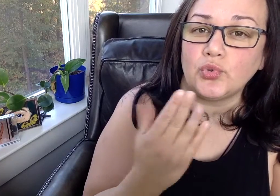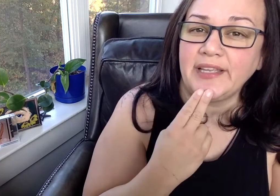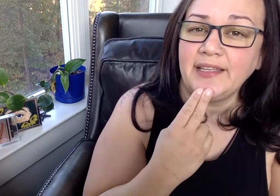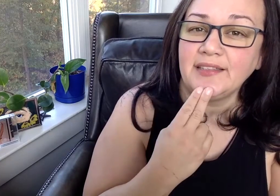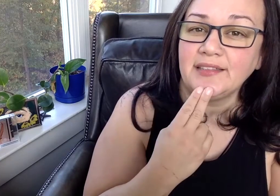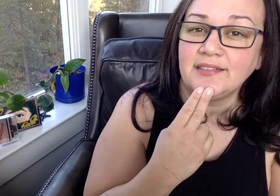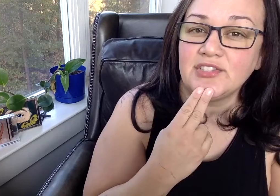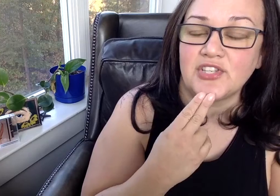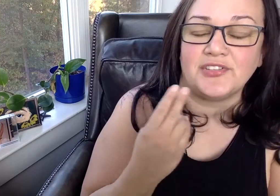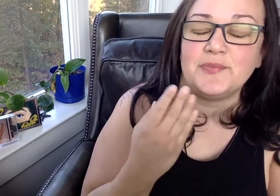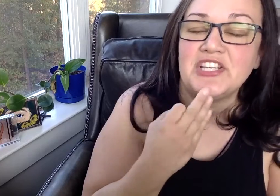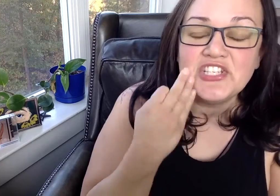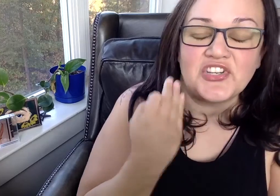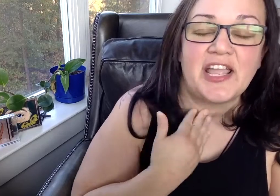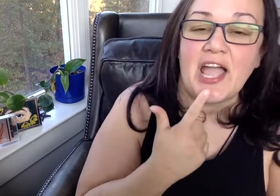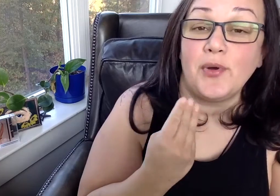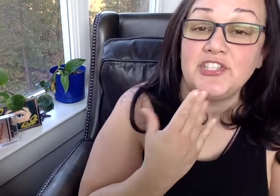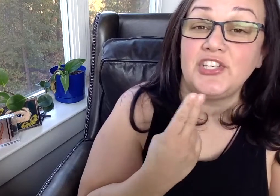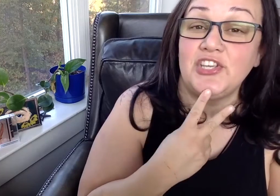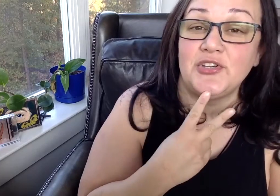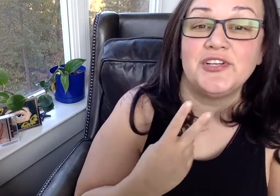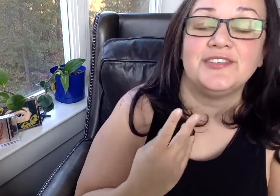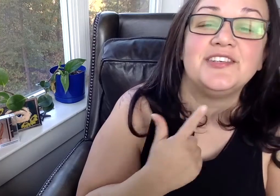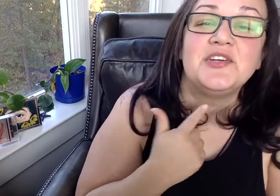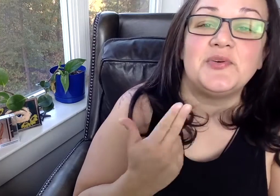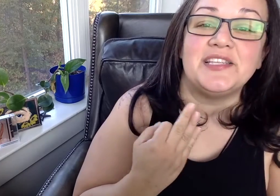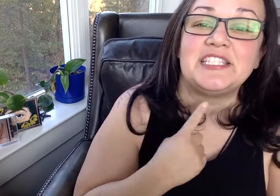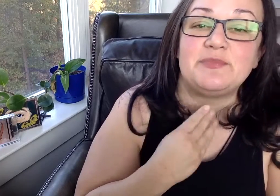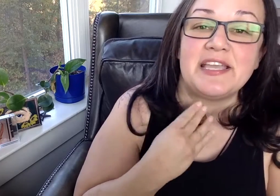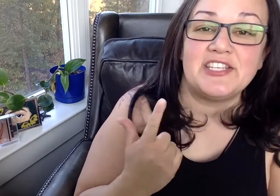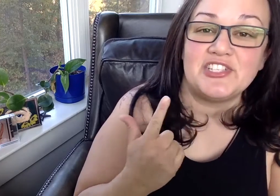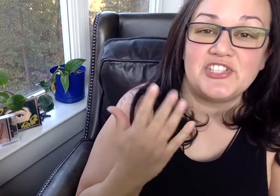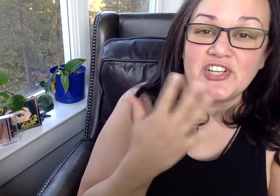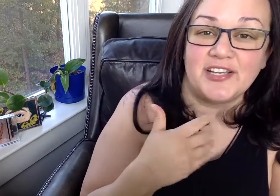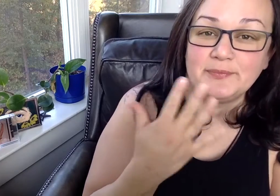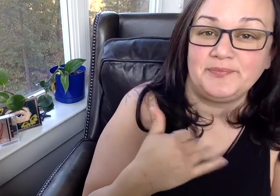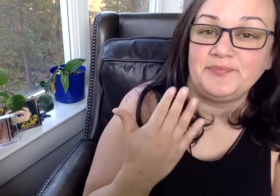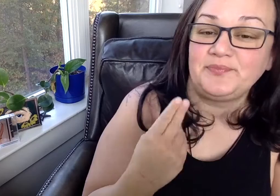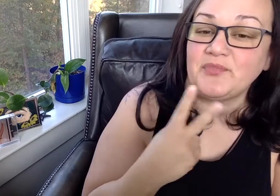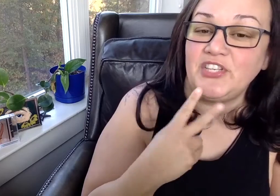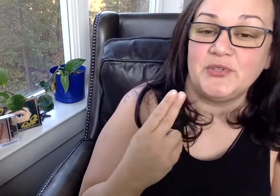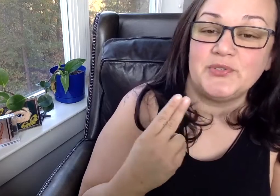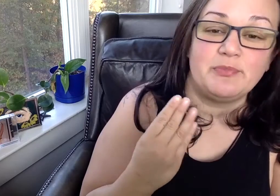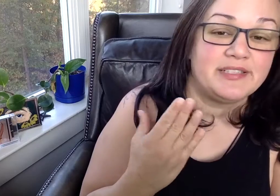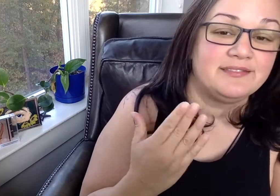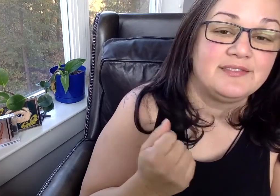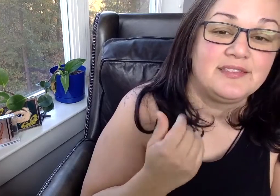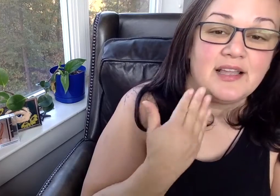Kentucky. Sorry, I want to cue with Spanish cues, but